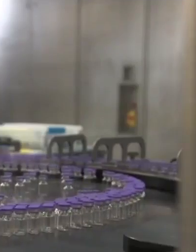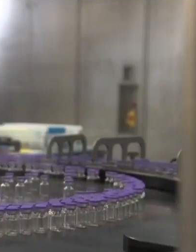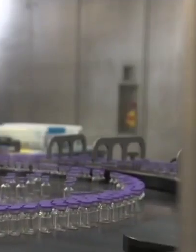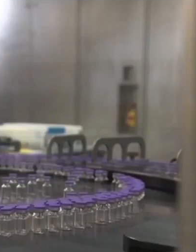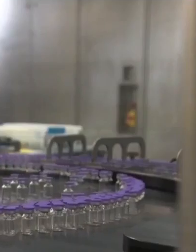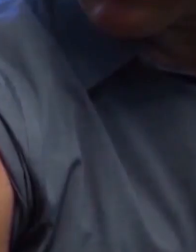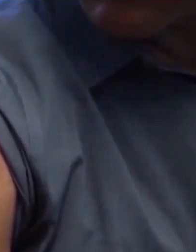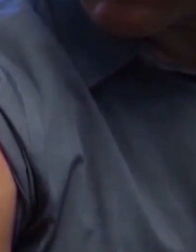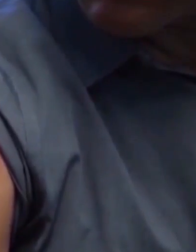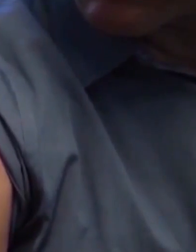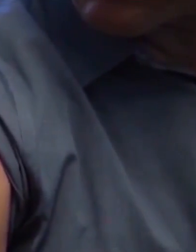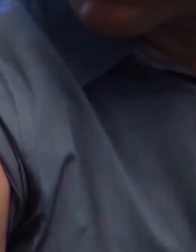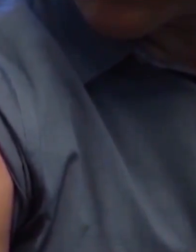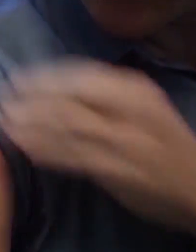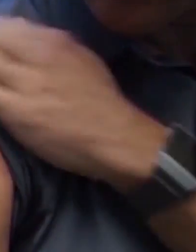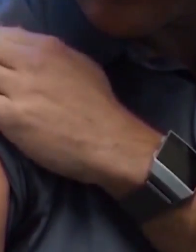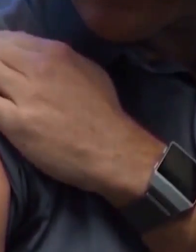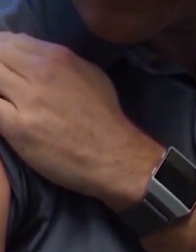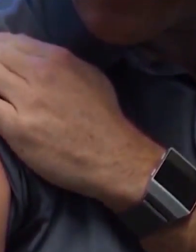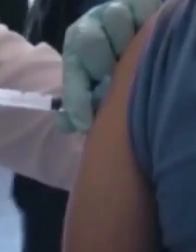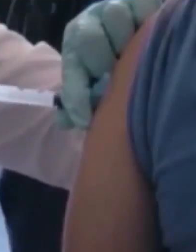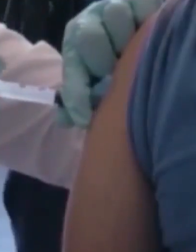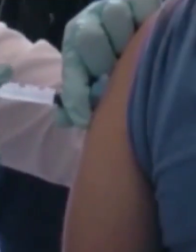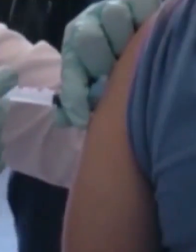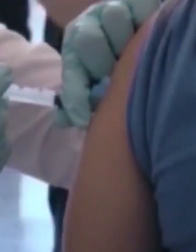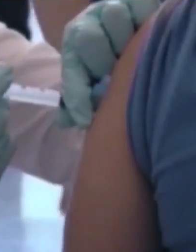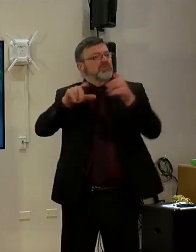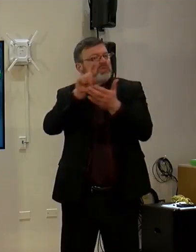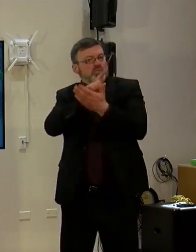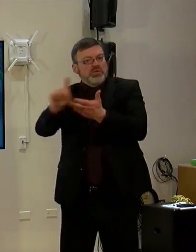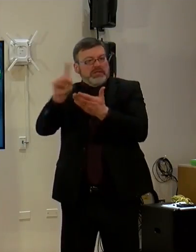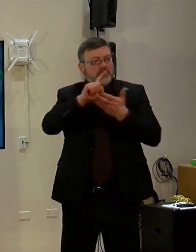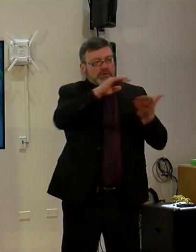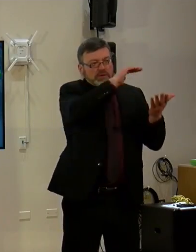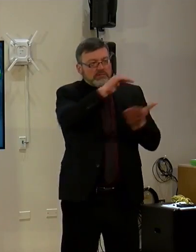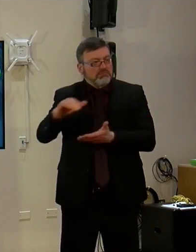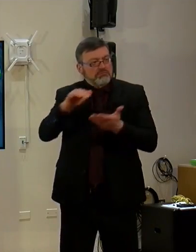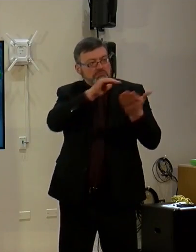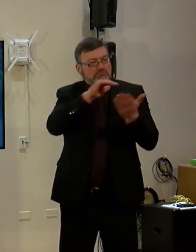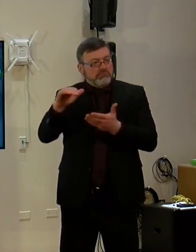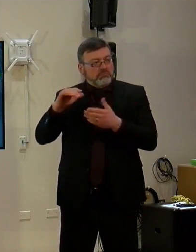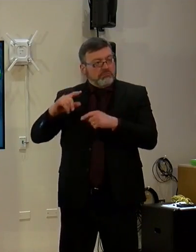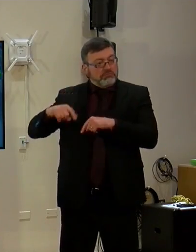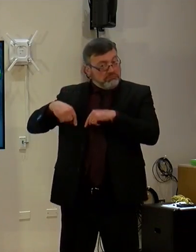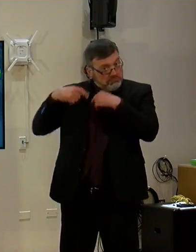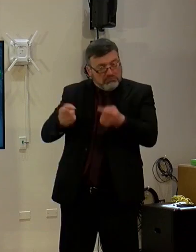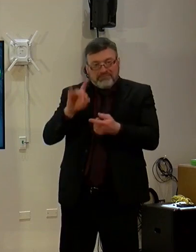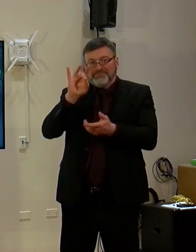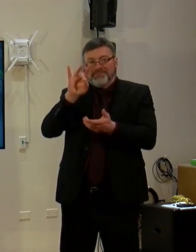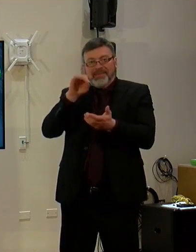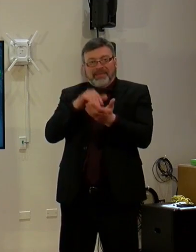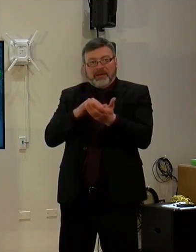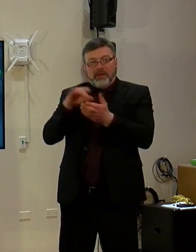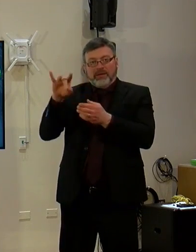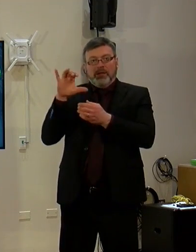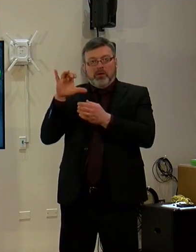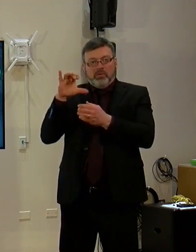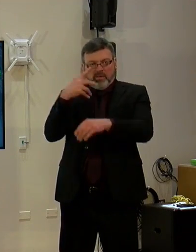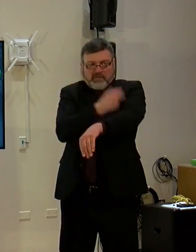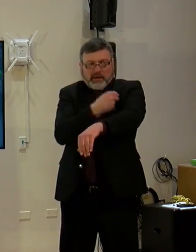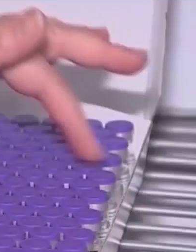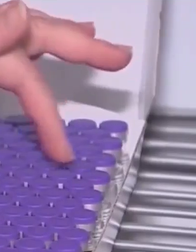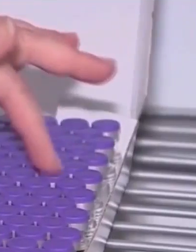vaccine rolled out last month, 35,000 doses have been administered. Human Services Secretary Mike Smith says a big roadblock